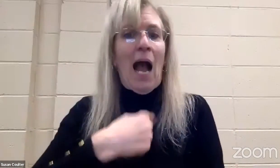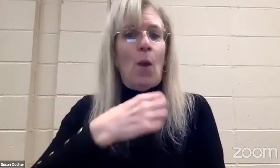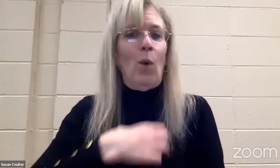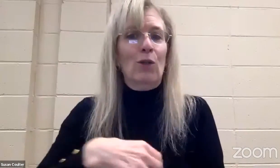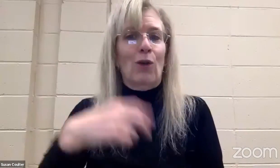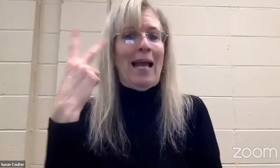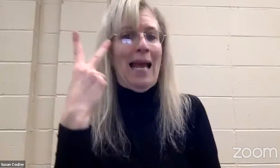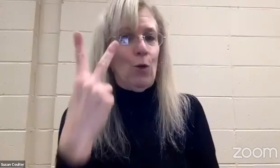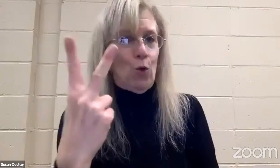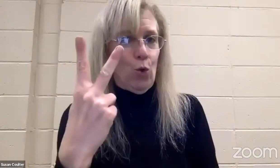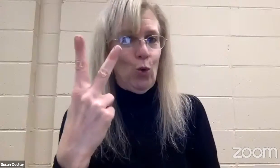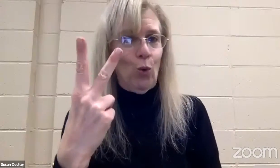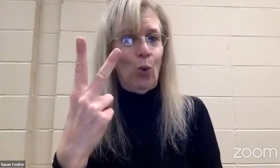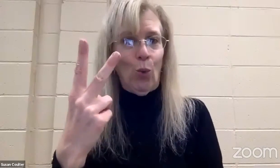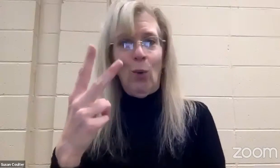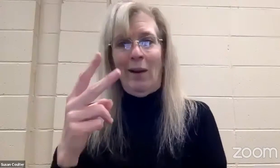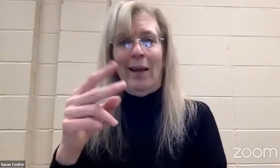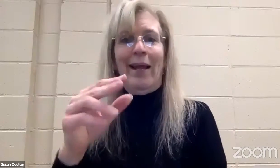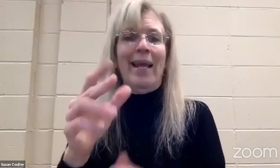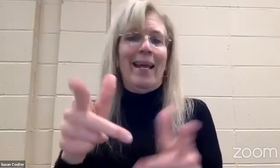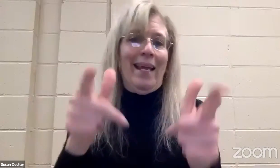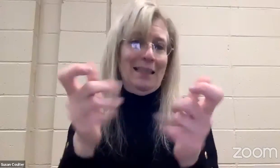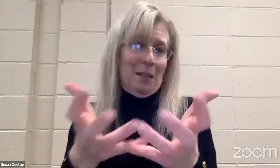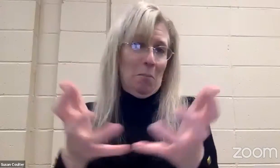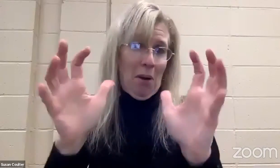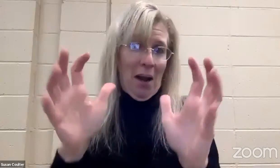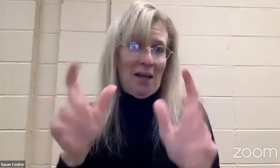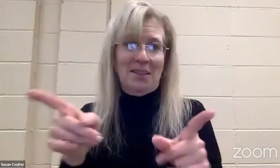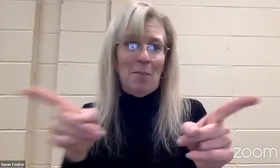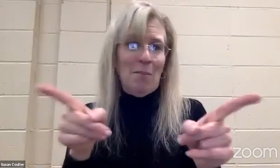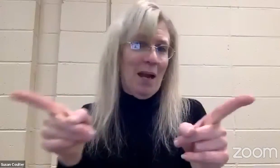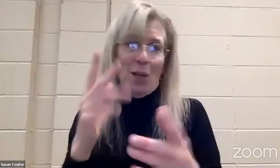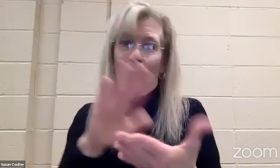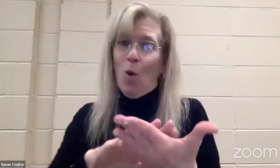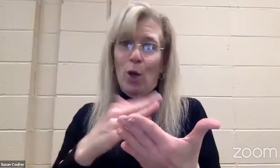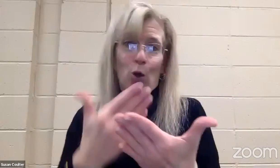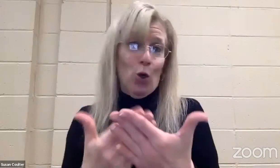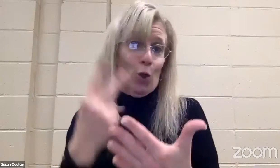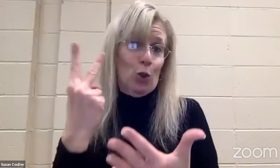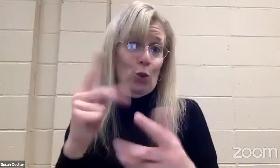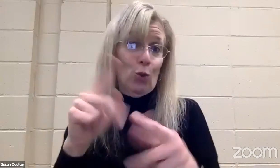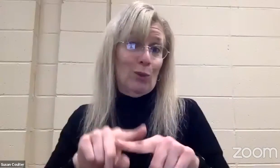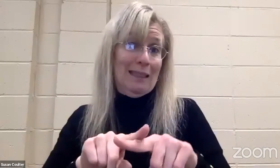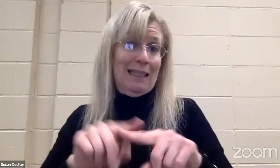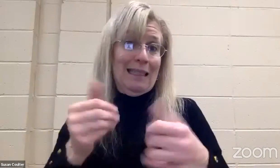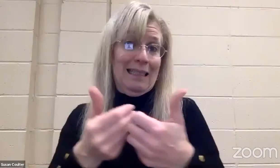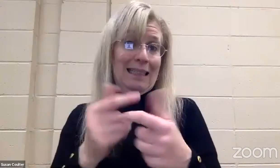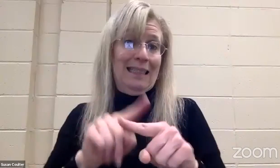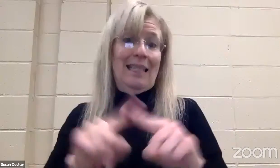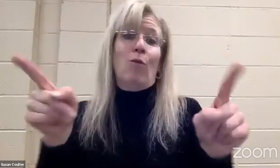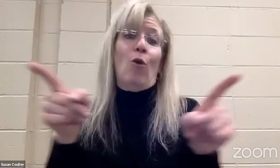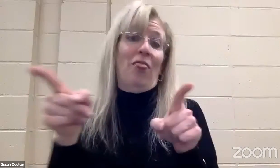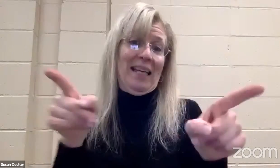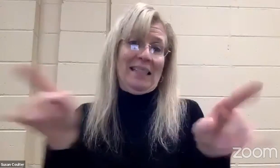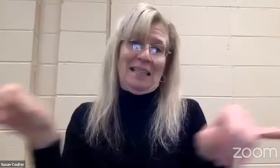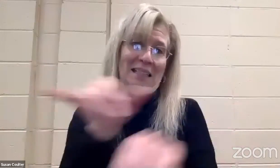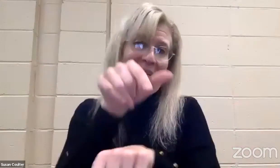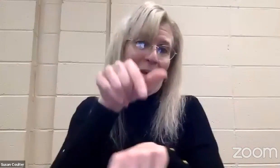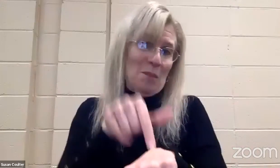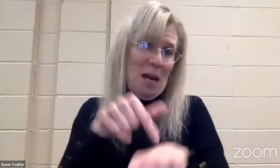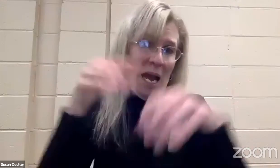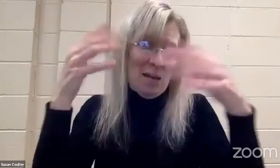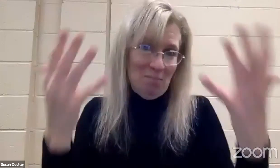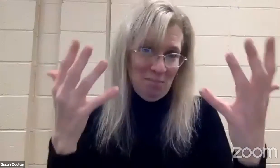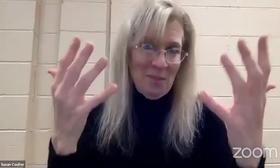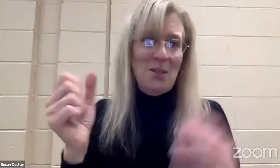Sometimes I wish I had two Instant Pots. Sometimes I want to cook two different things at the